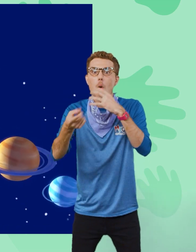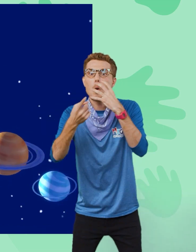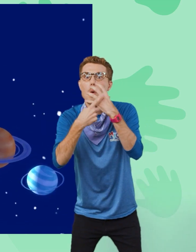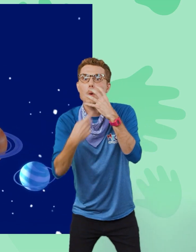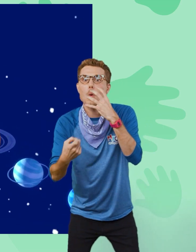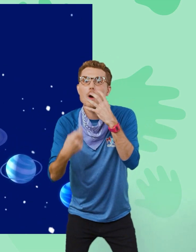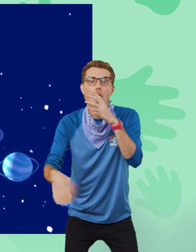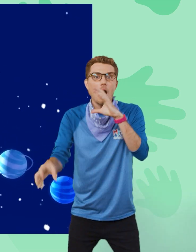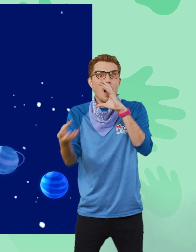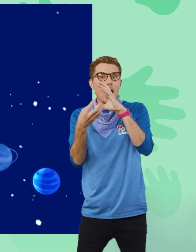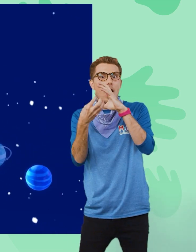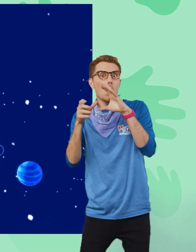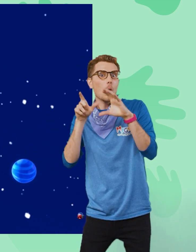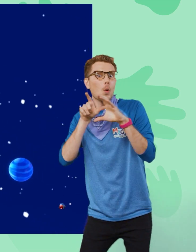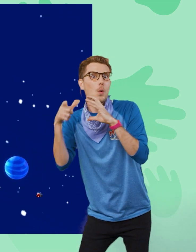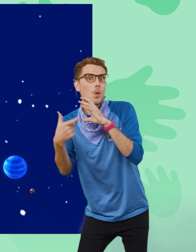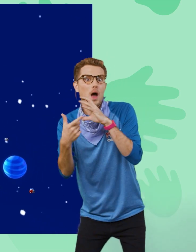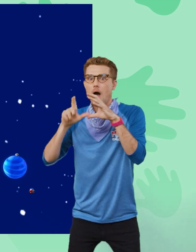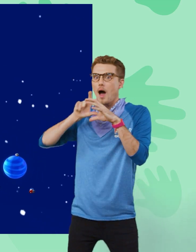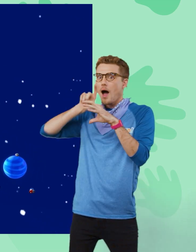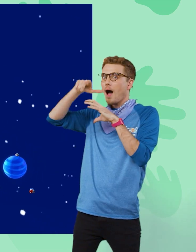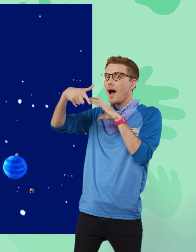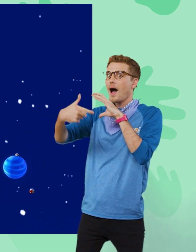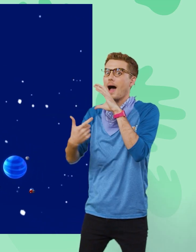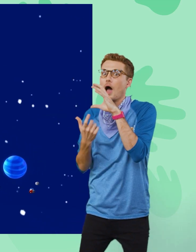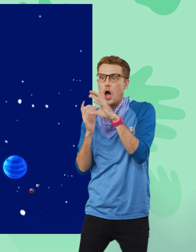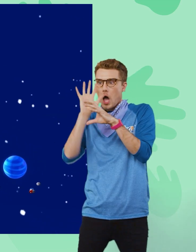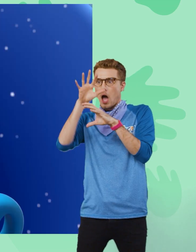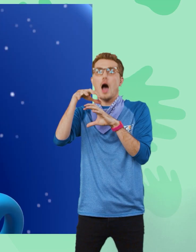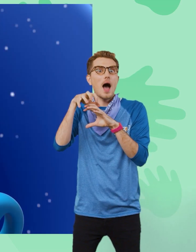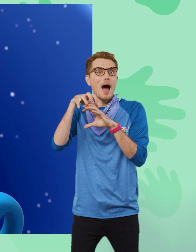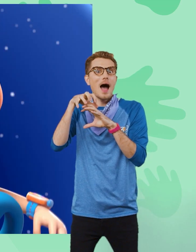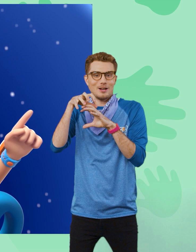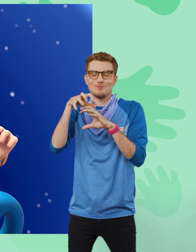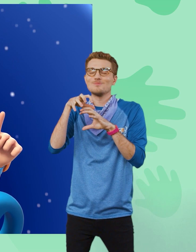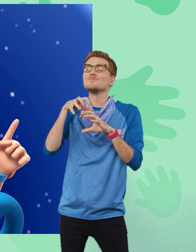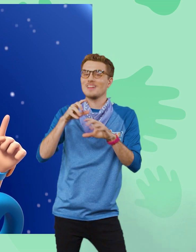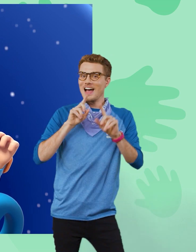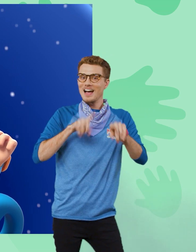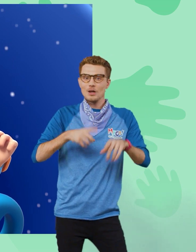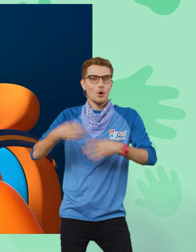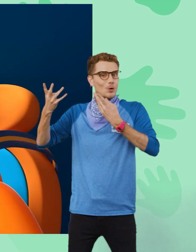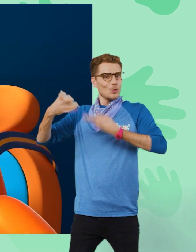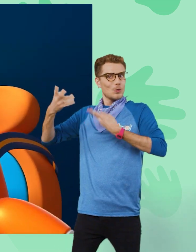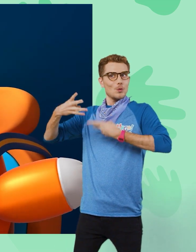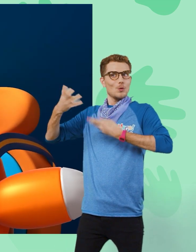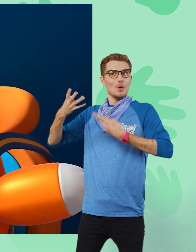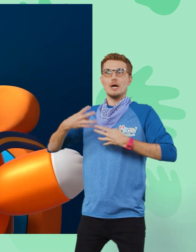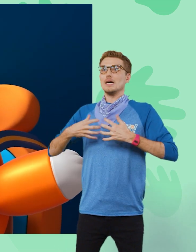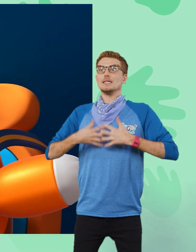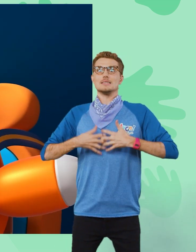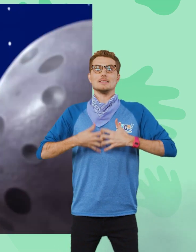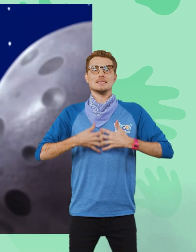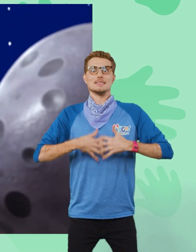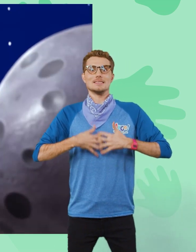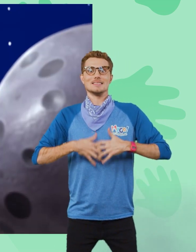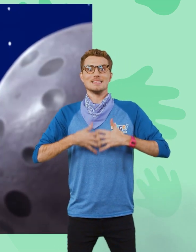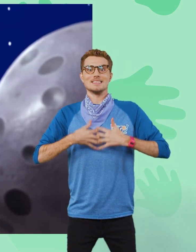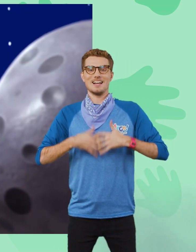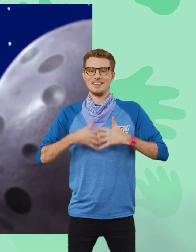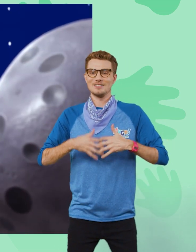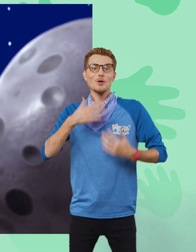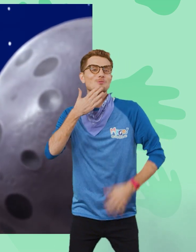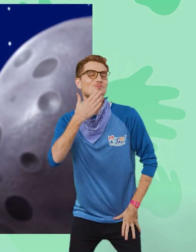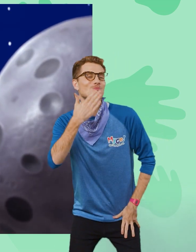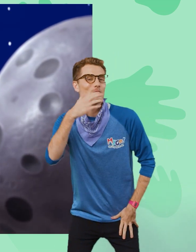Mars, Jupiter, Saturn, Uranus, and Neptune. Upload answer tabs. Thanks